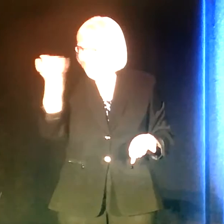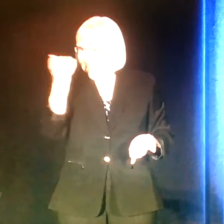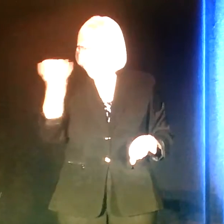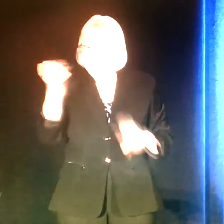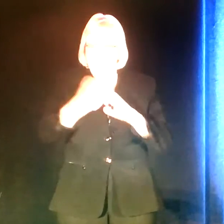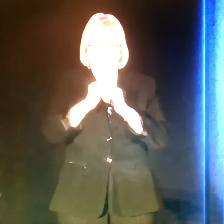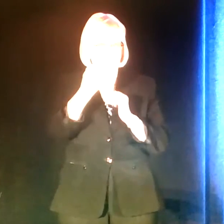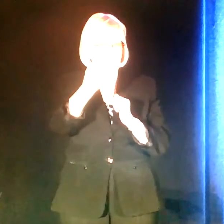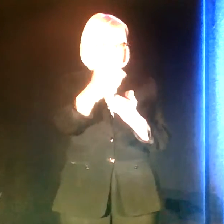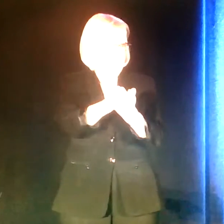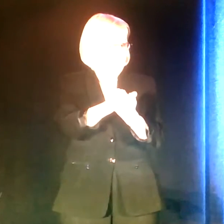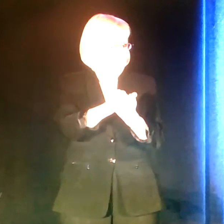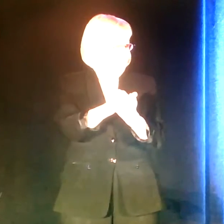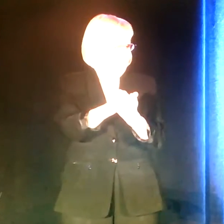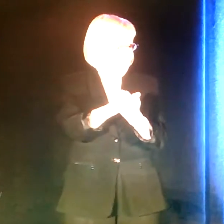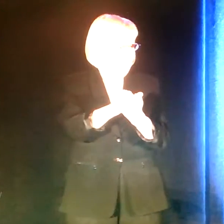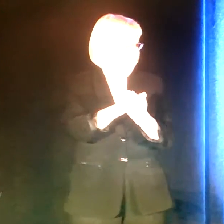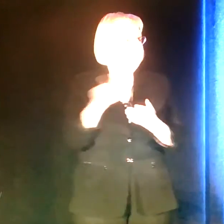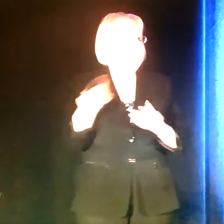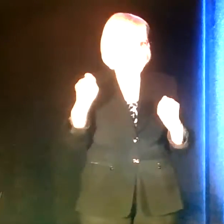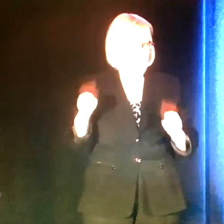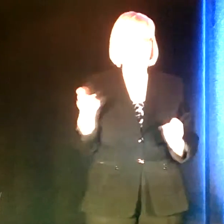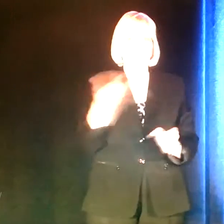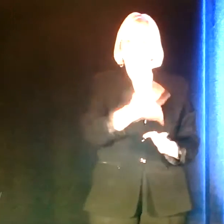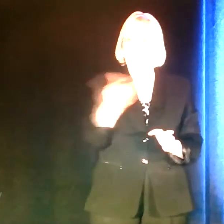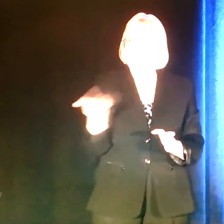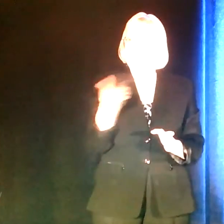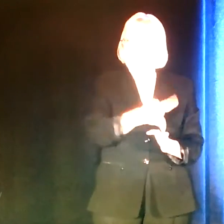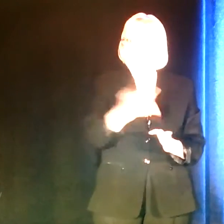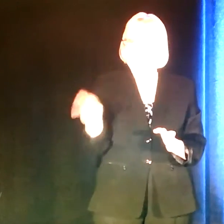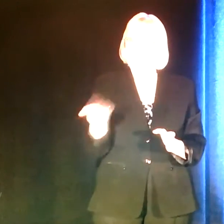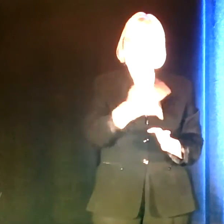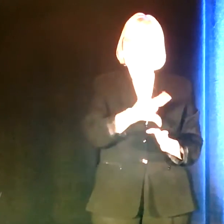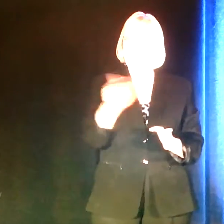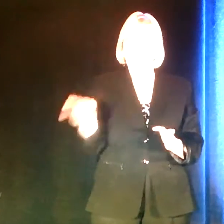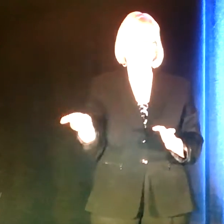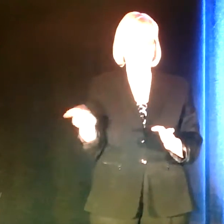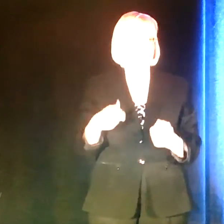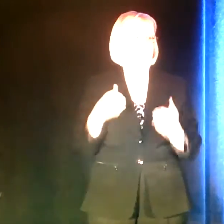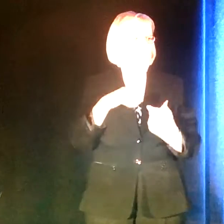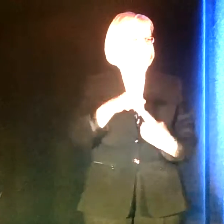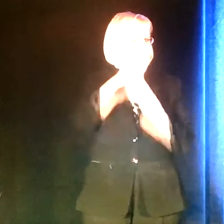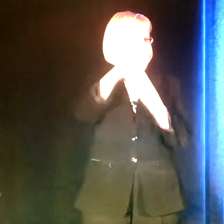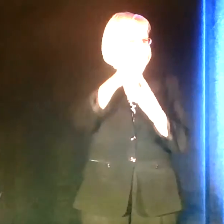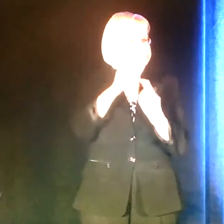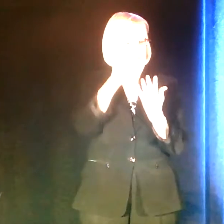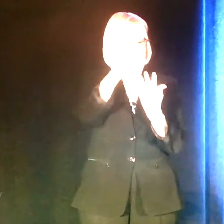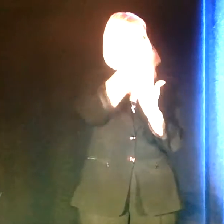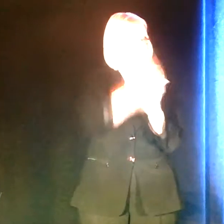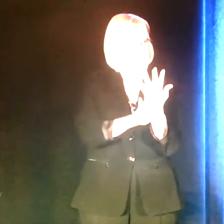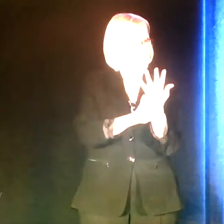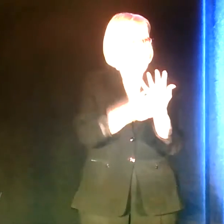Imagine their mindset, how they do that. They can switch from their left and right hand.